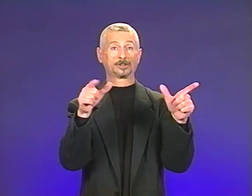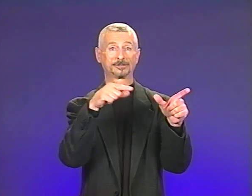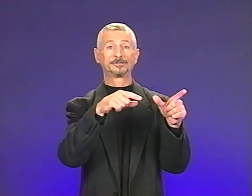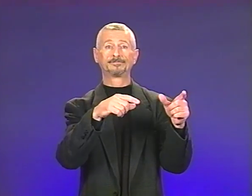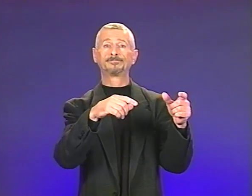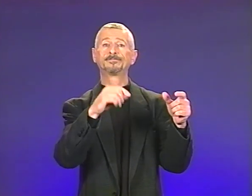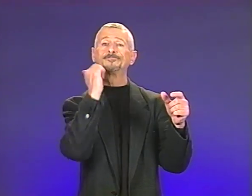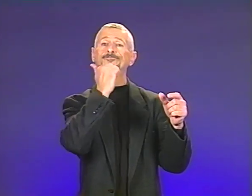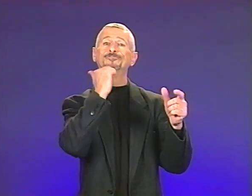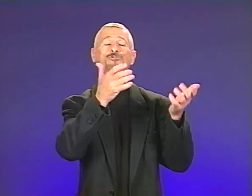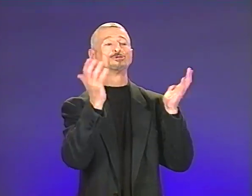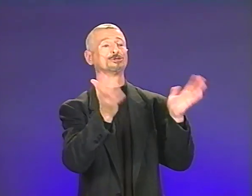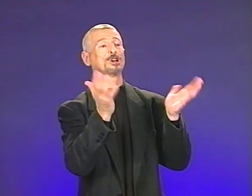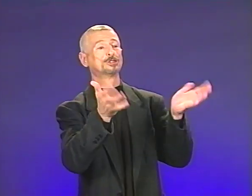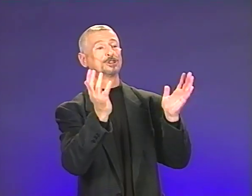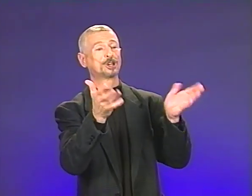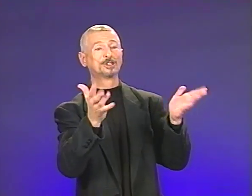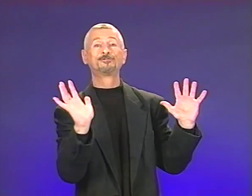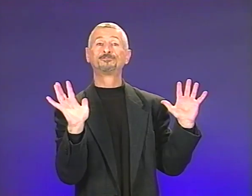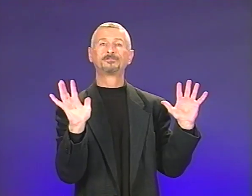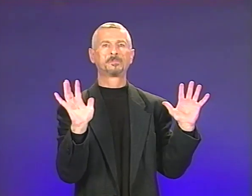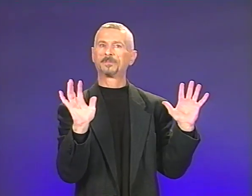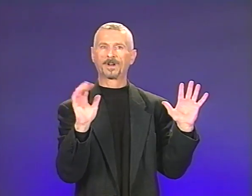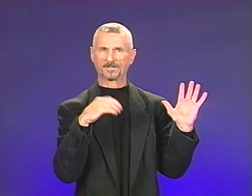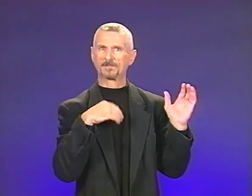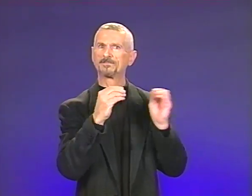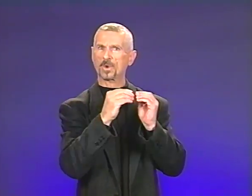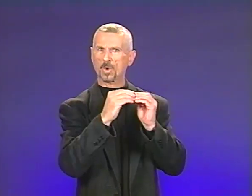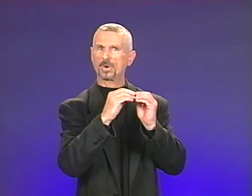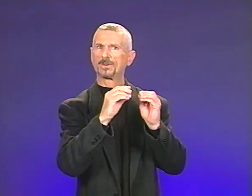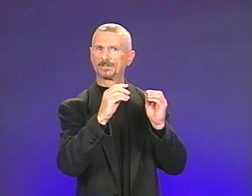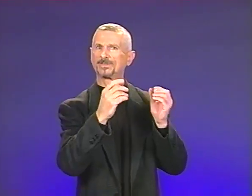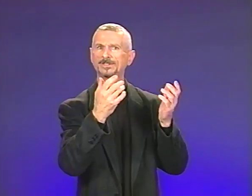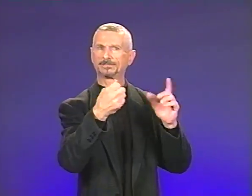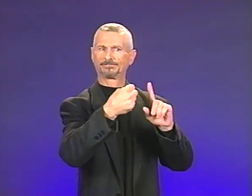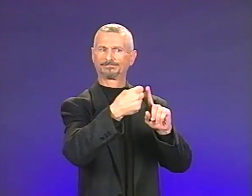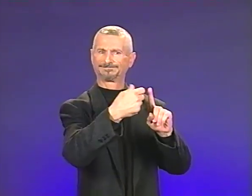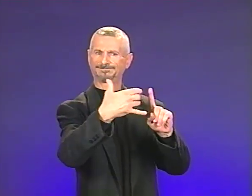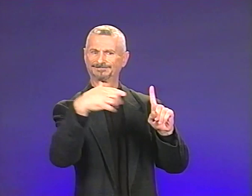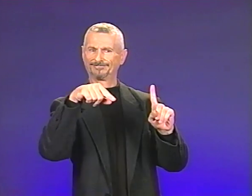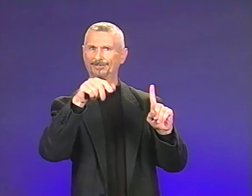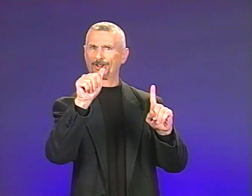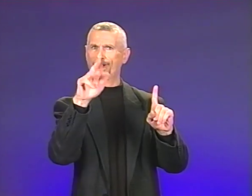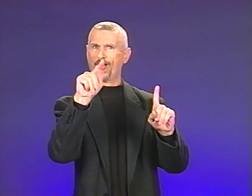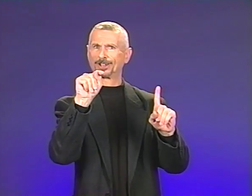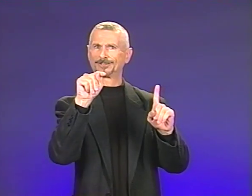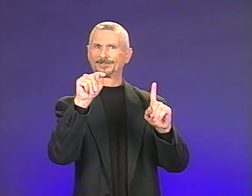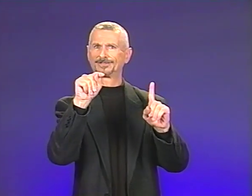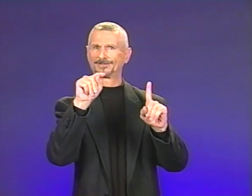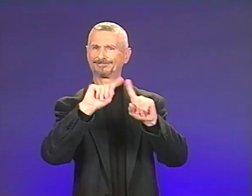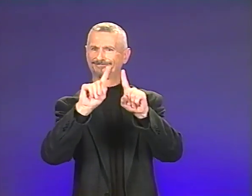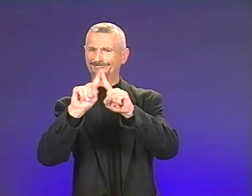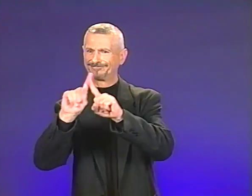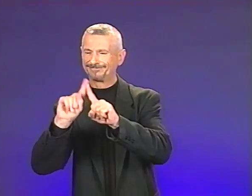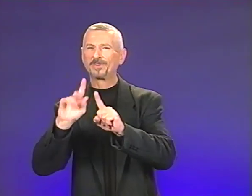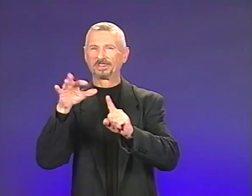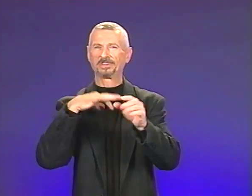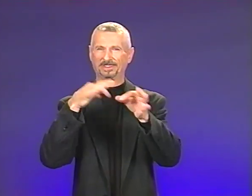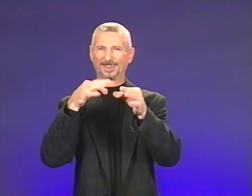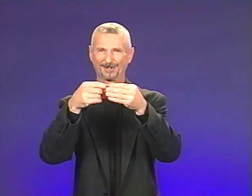ASL is not only used for everyday communication. In skilled hands, it can express a wide range of artistic forms. Let's